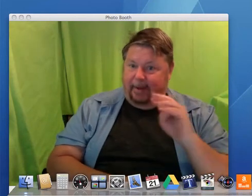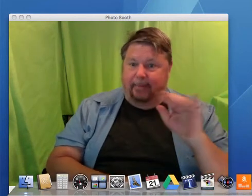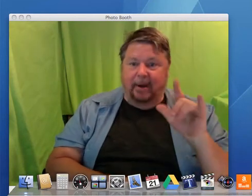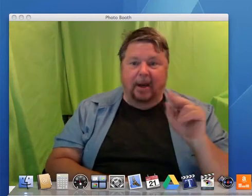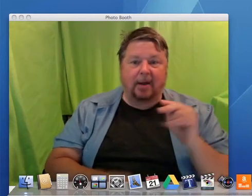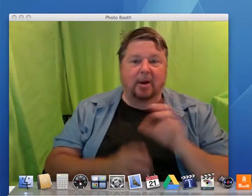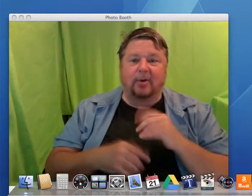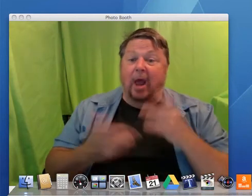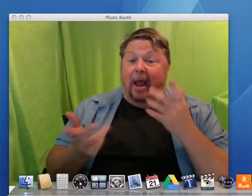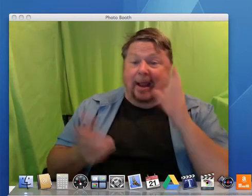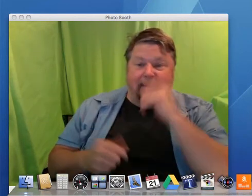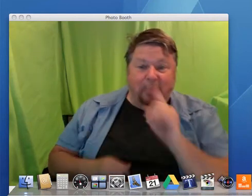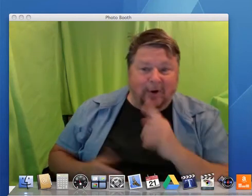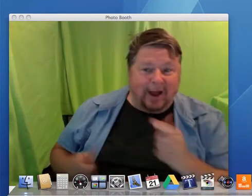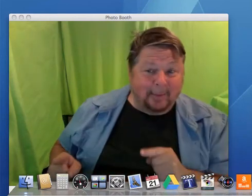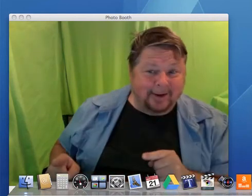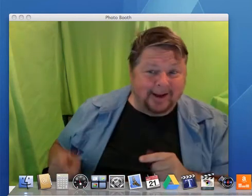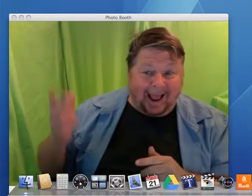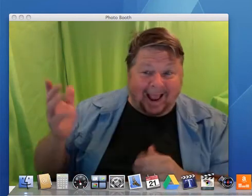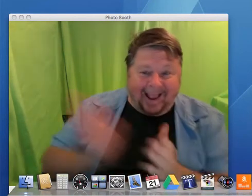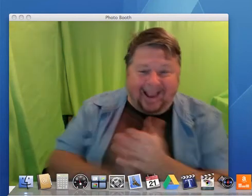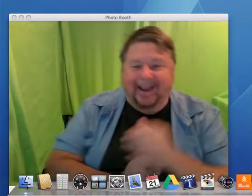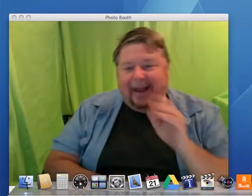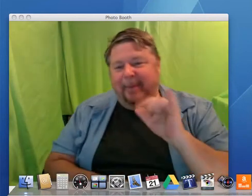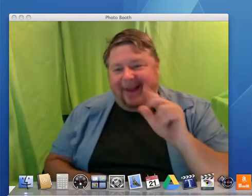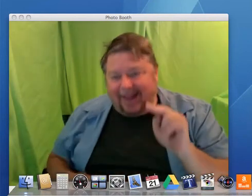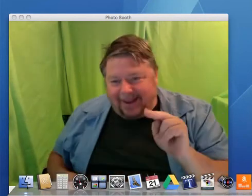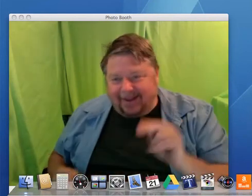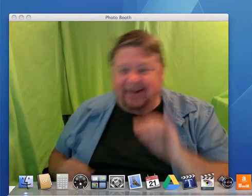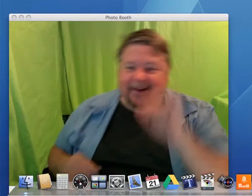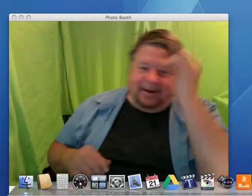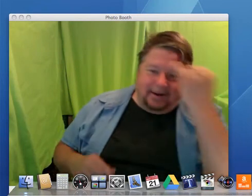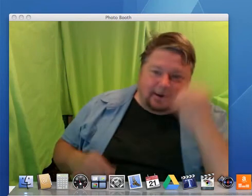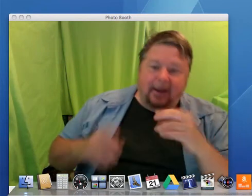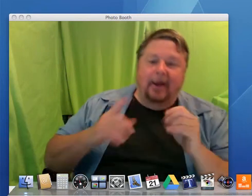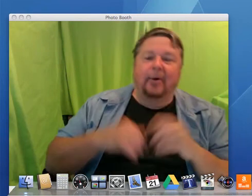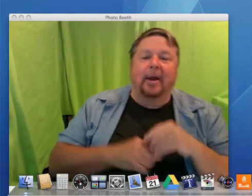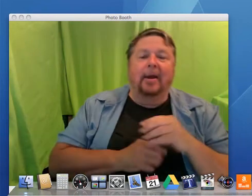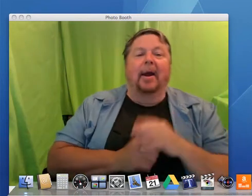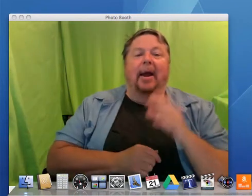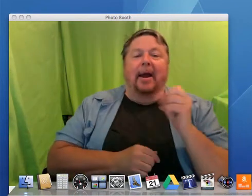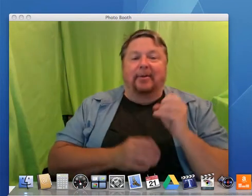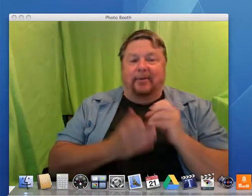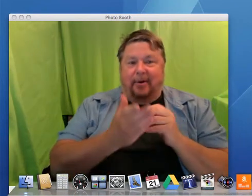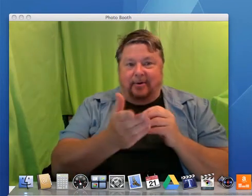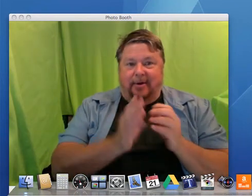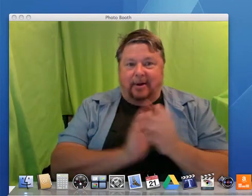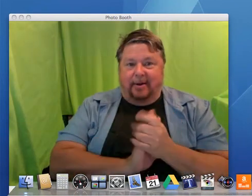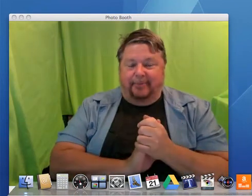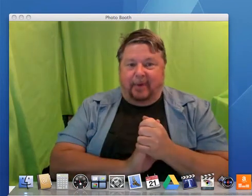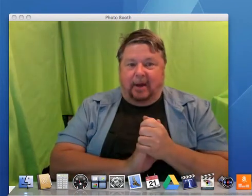The Milan Conference. Guess where it happened? Milan, Italy. Okay. And